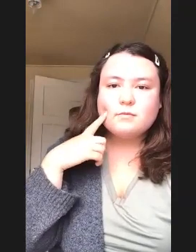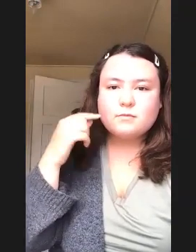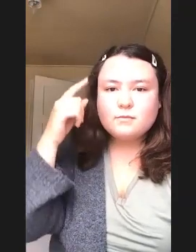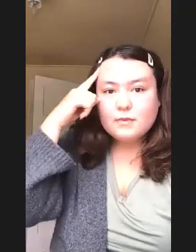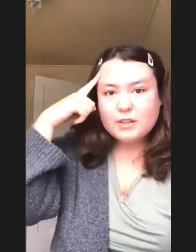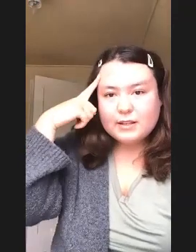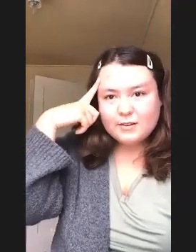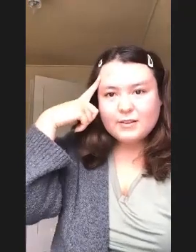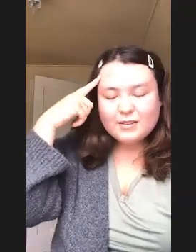yeah, dad,